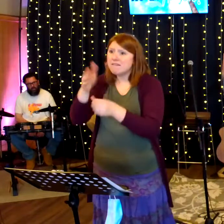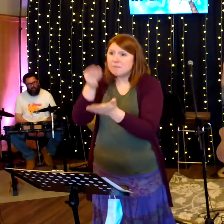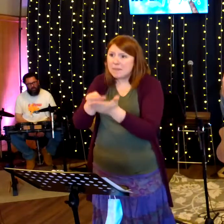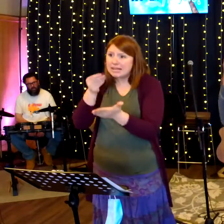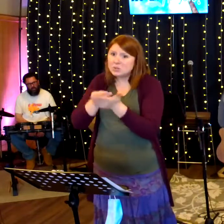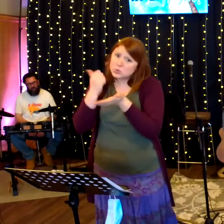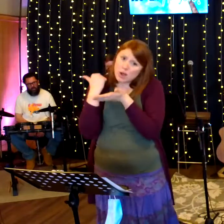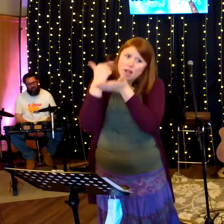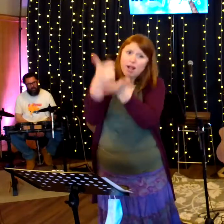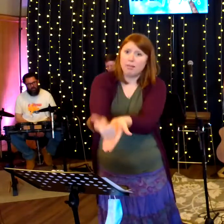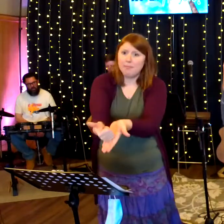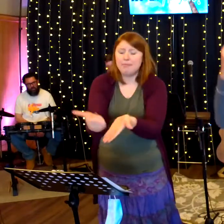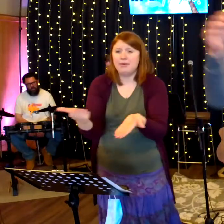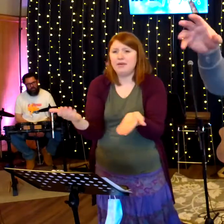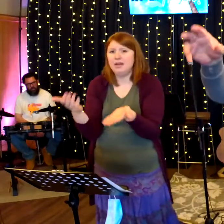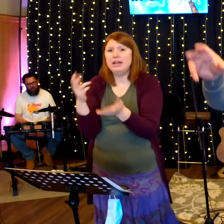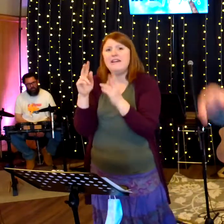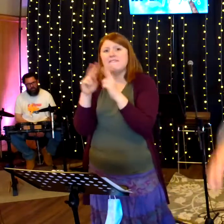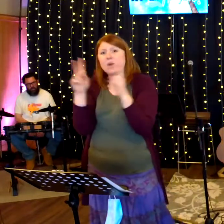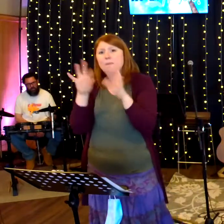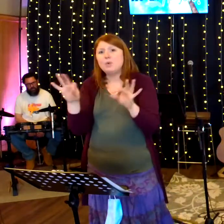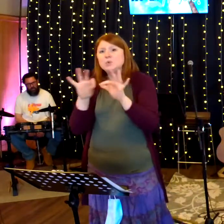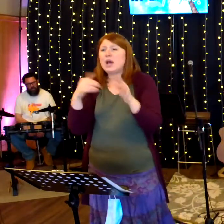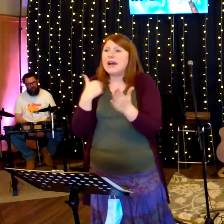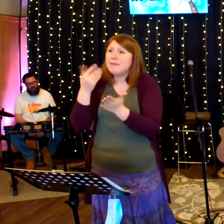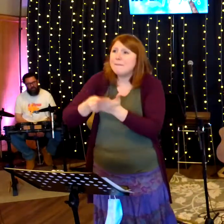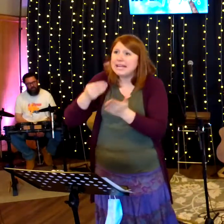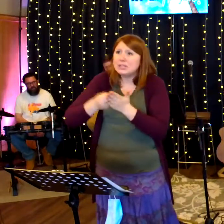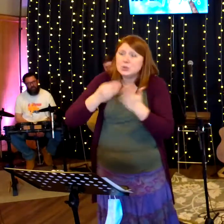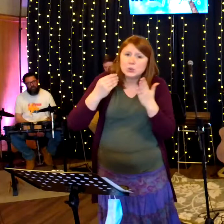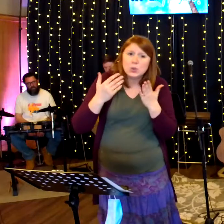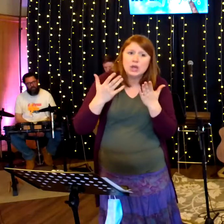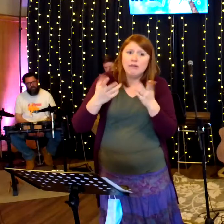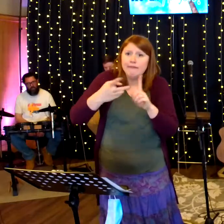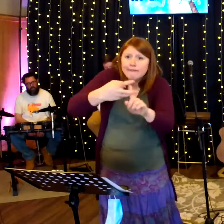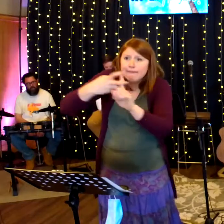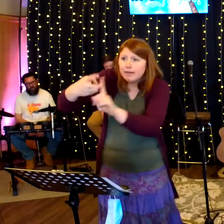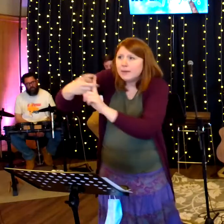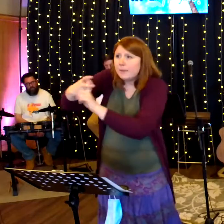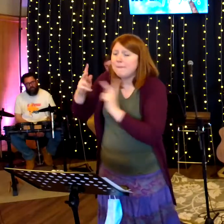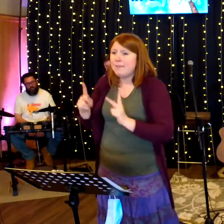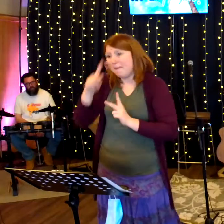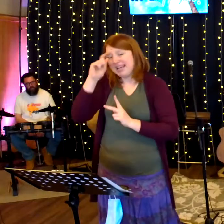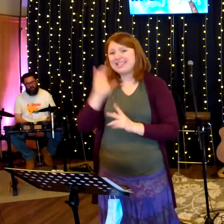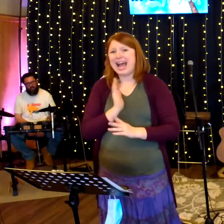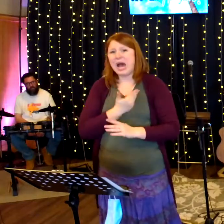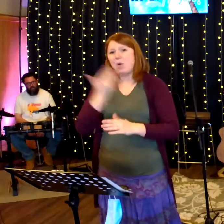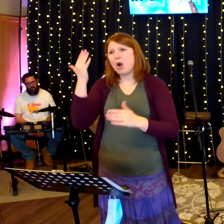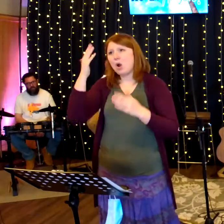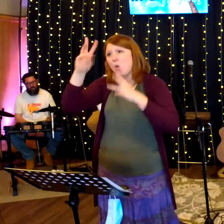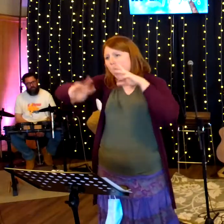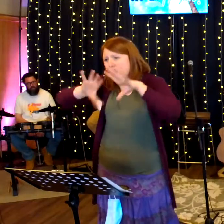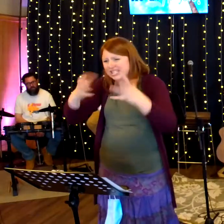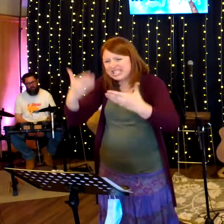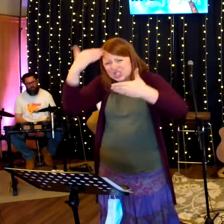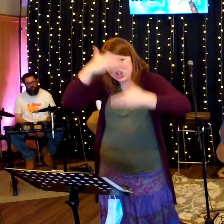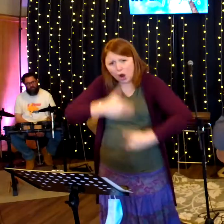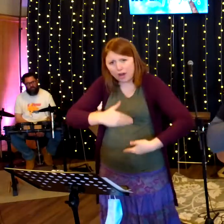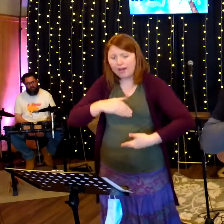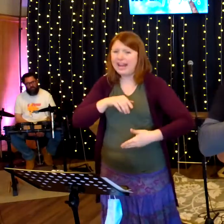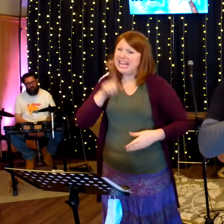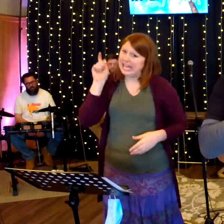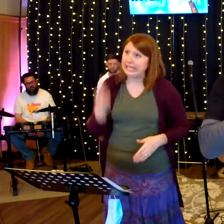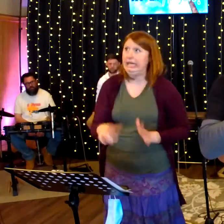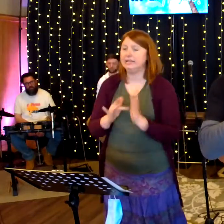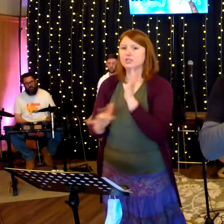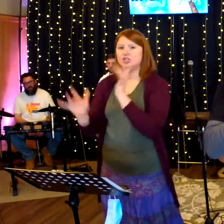just use what God has given us to reach out into a dark world that needs so desperately to know Jesus. And so if you have your offering this morning, if you want to grab your envelope,